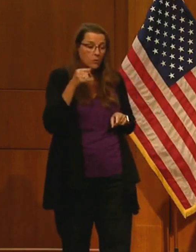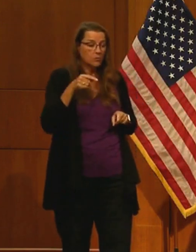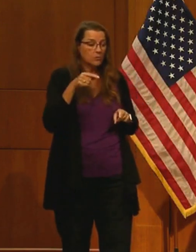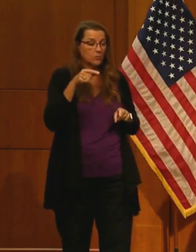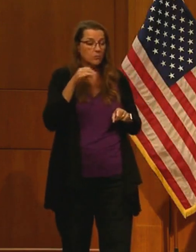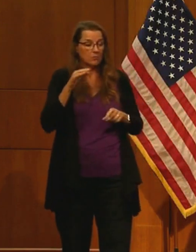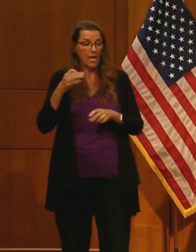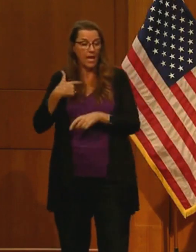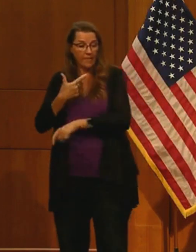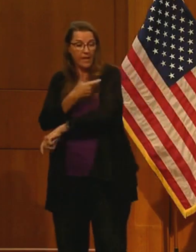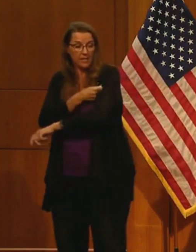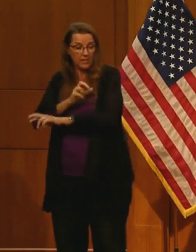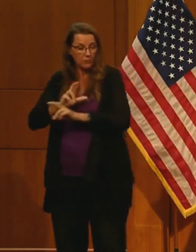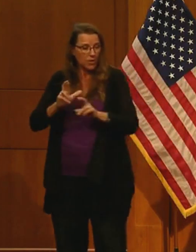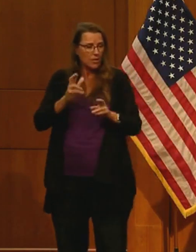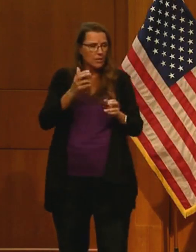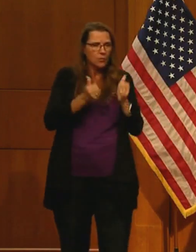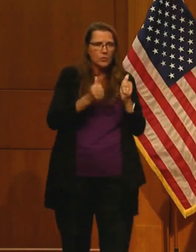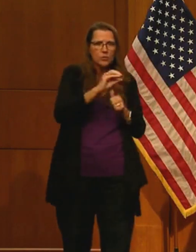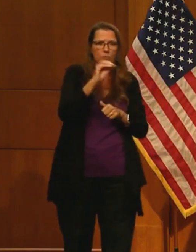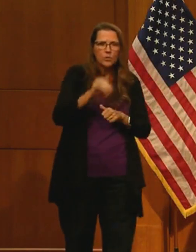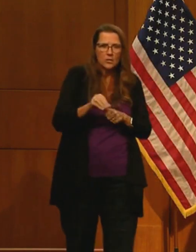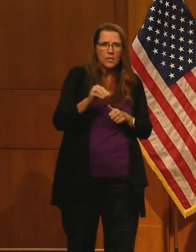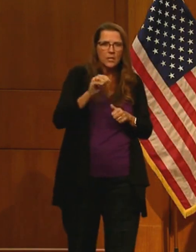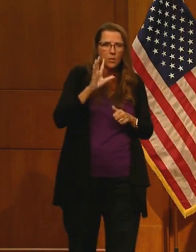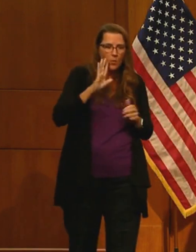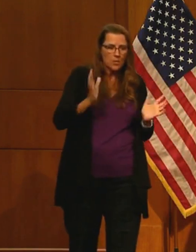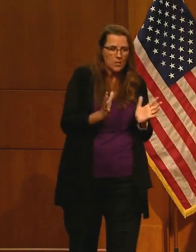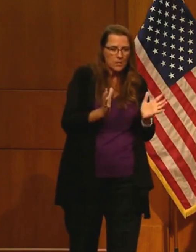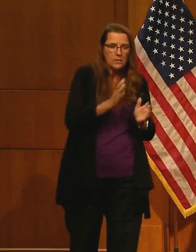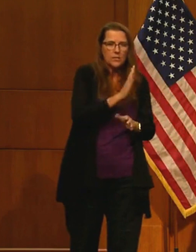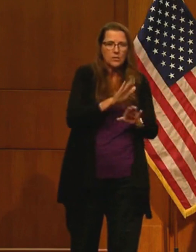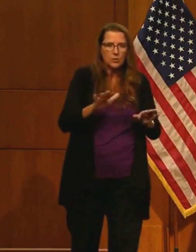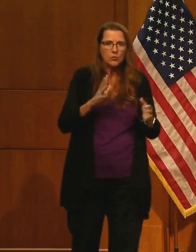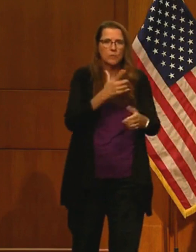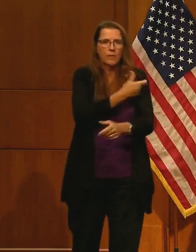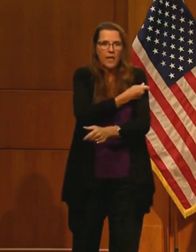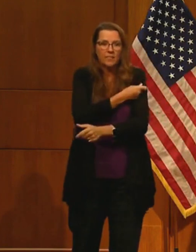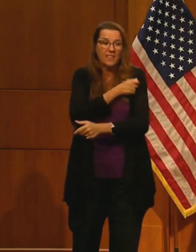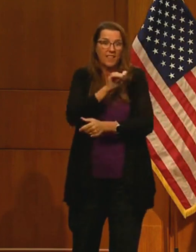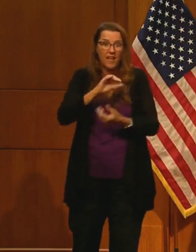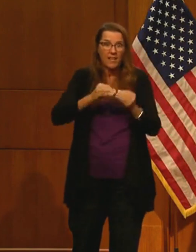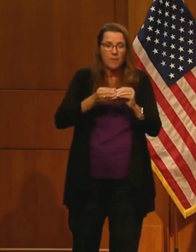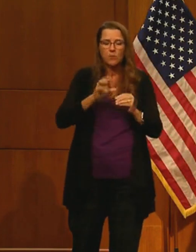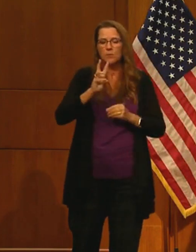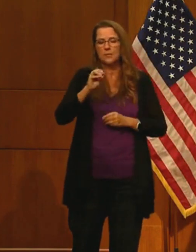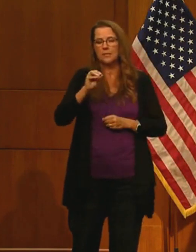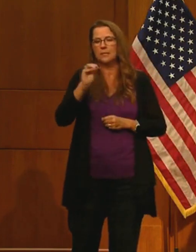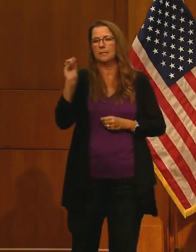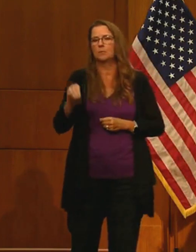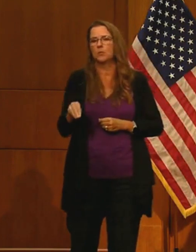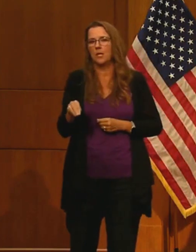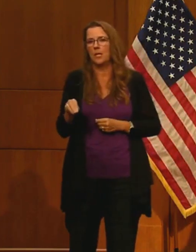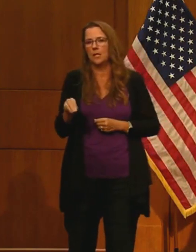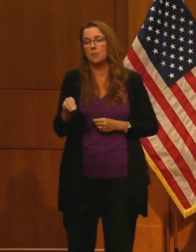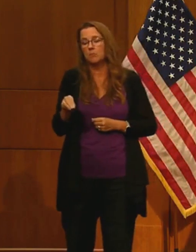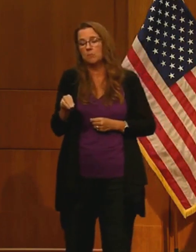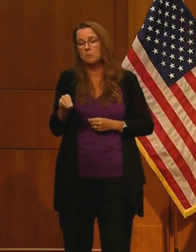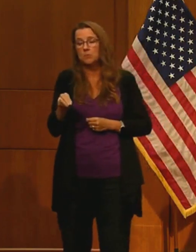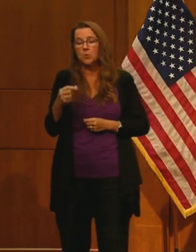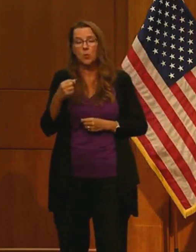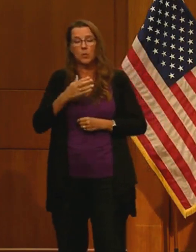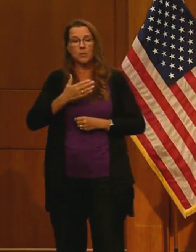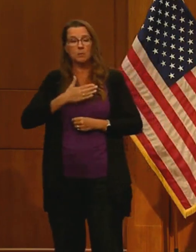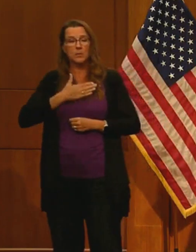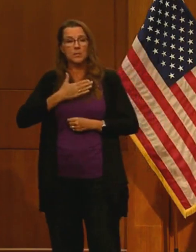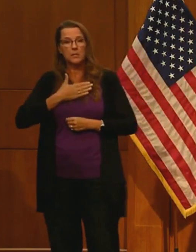be vaccinated. And it was around 60%. And so we're actually pleased that we've gotten over